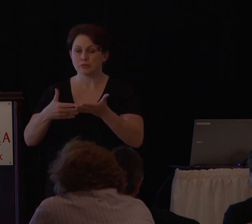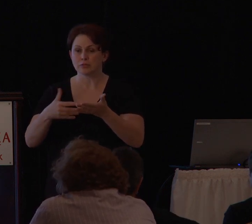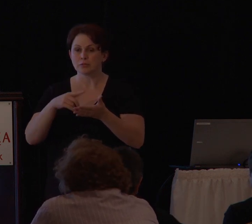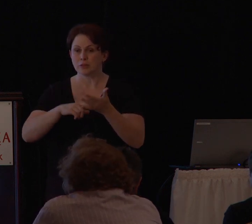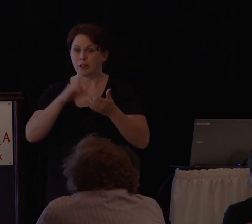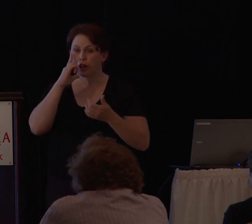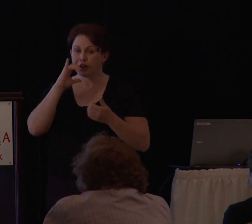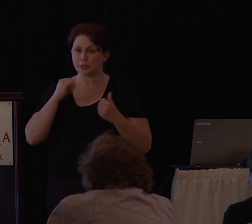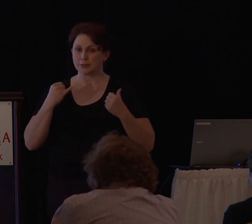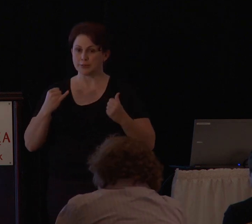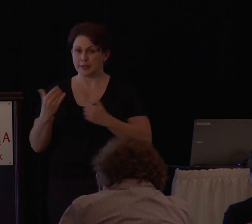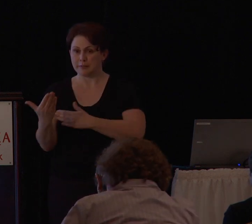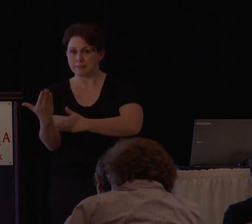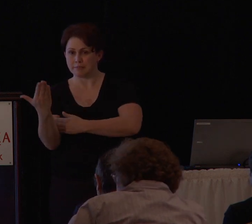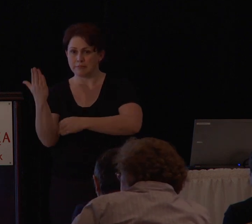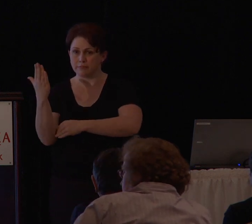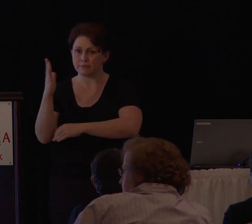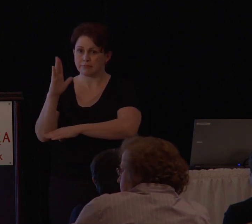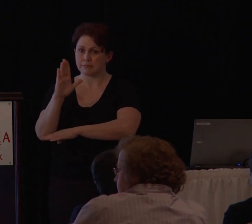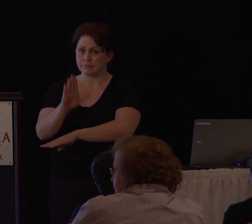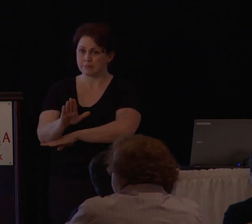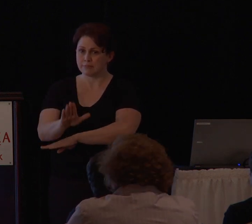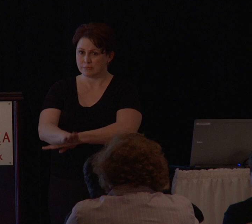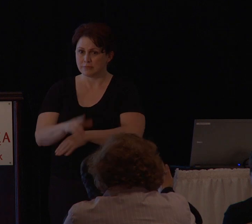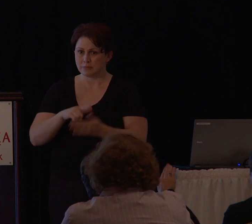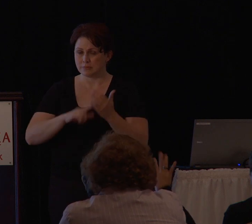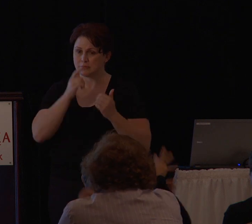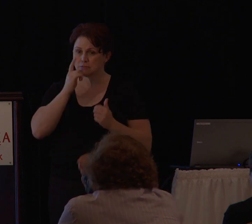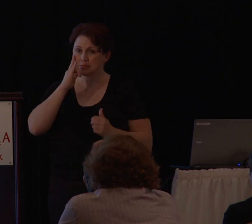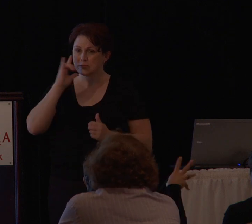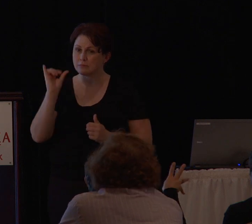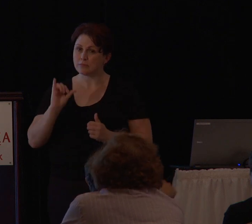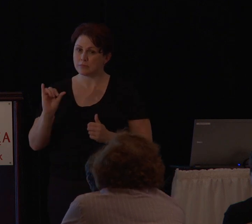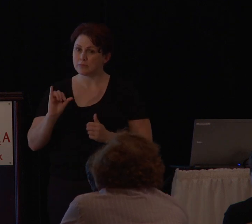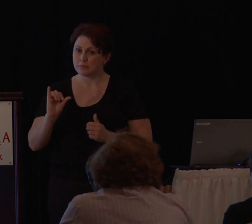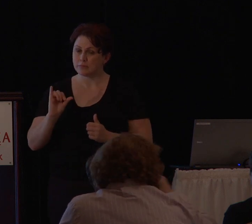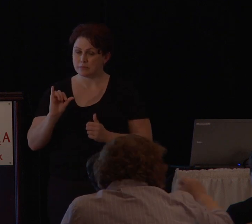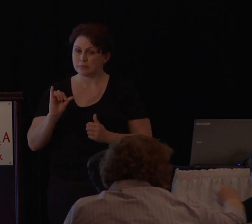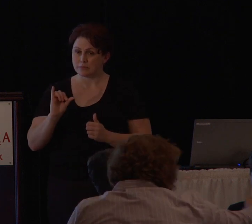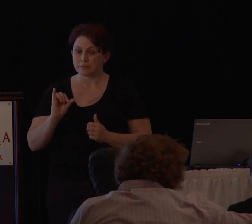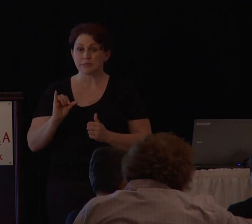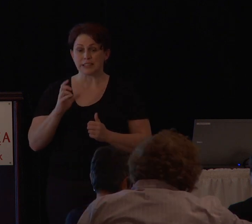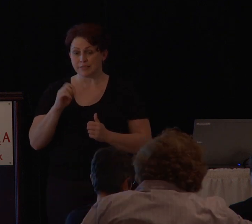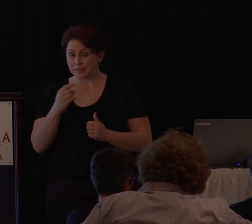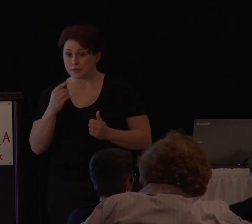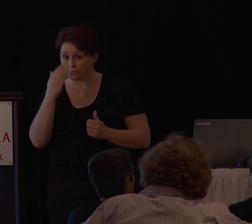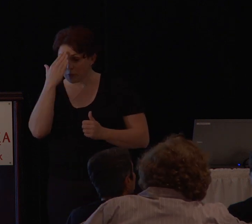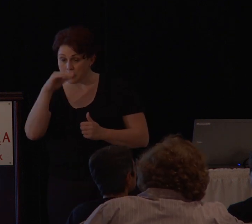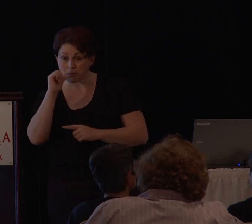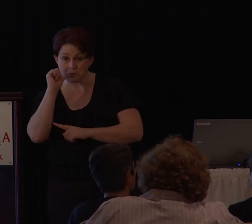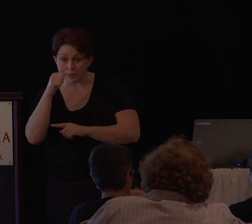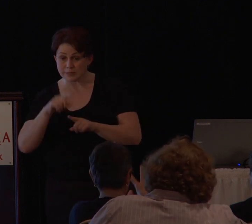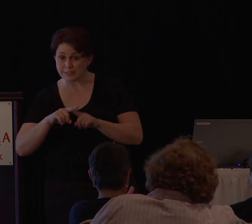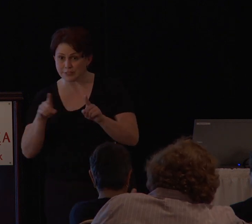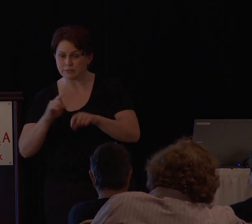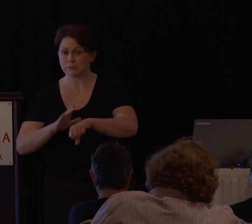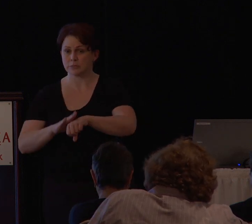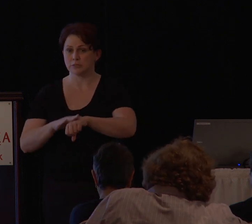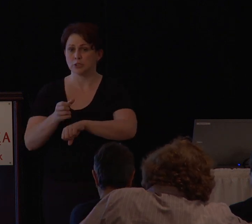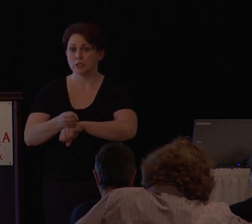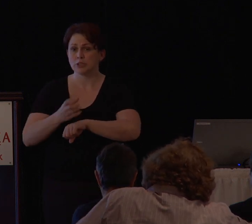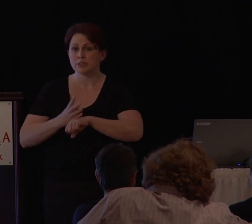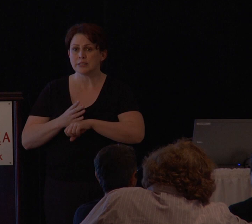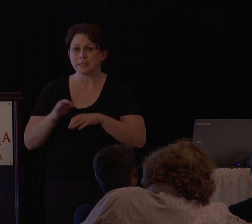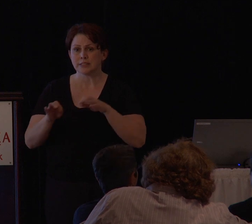the day, and also to give them like an advance notice of if there was going to be something different in the day, if the order would